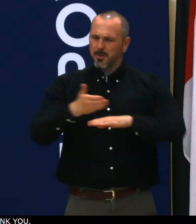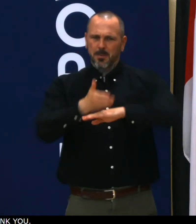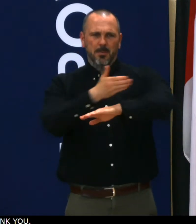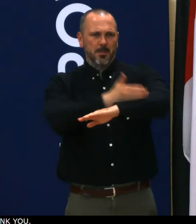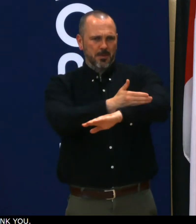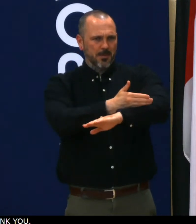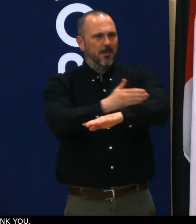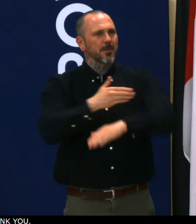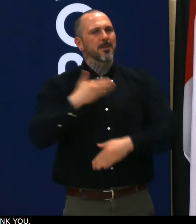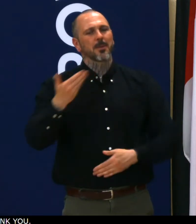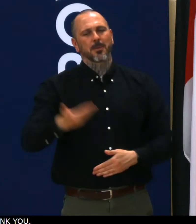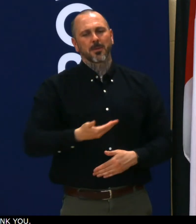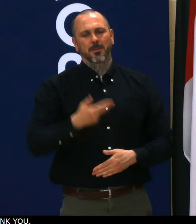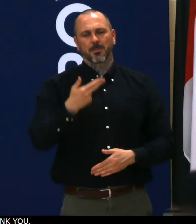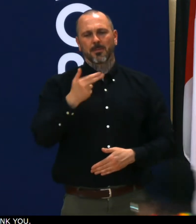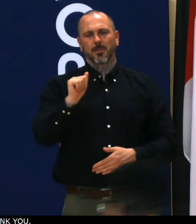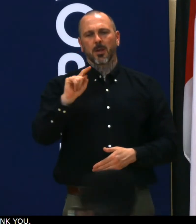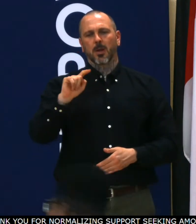Hartwell.